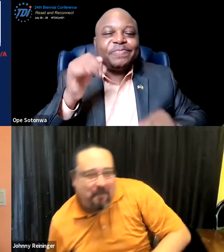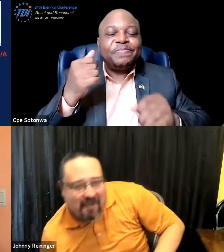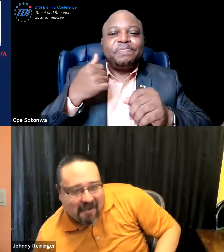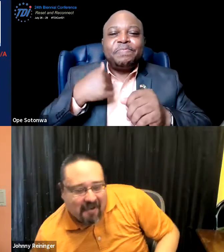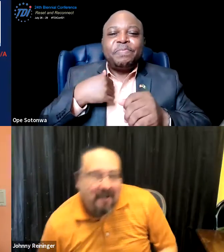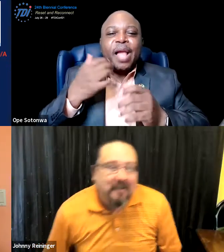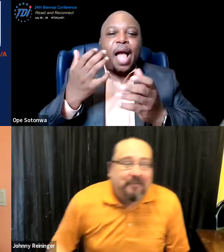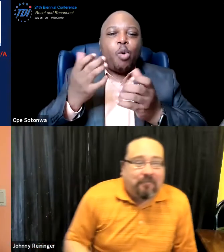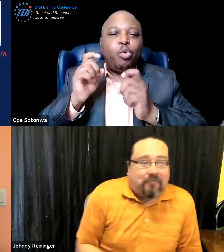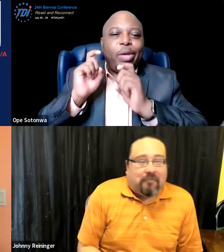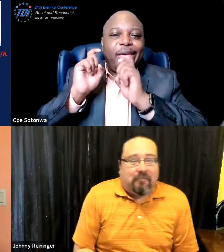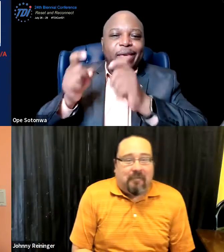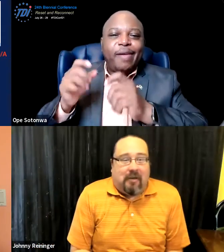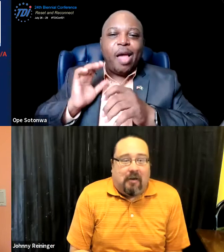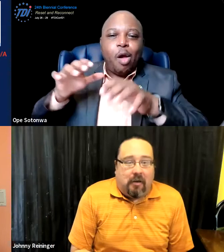testers.